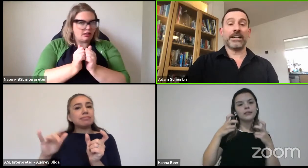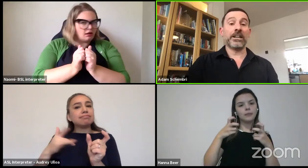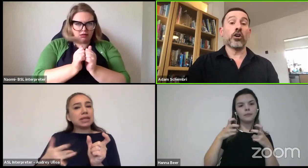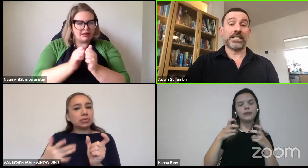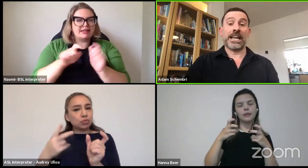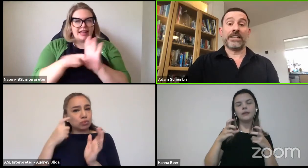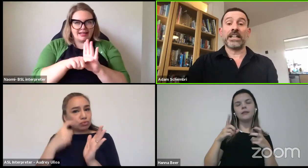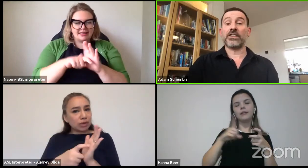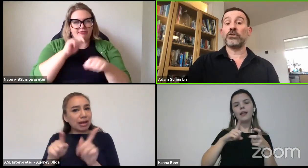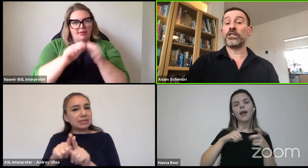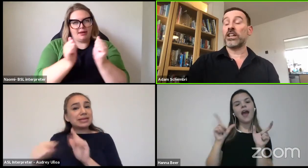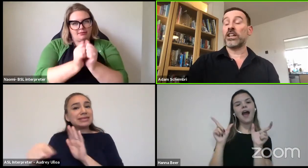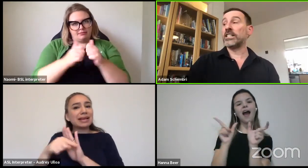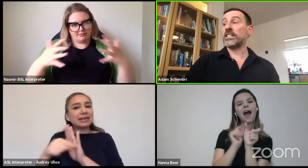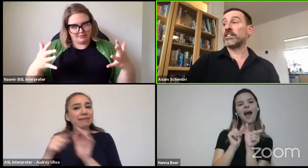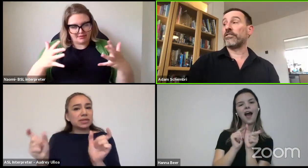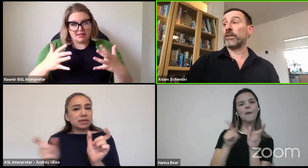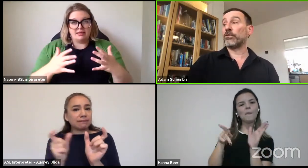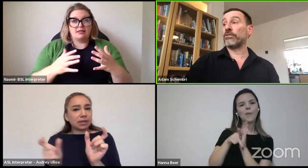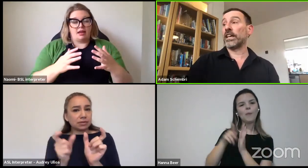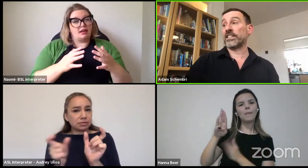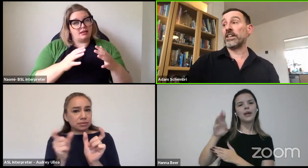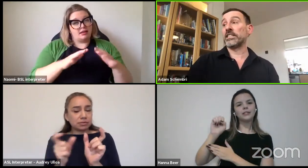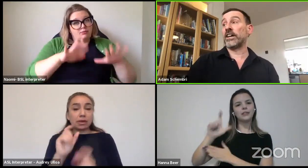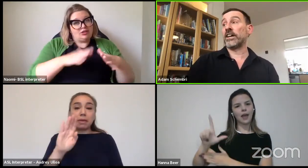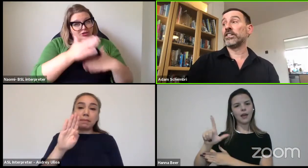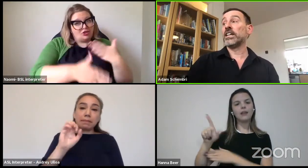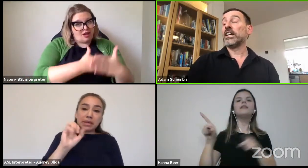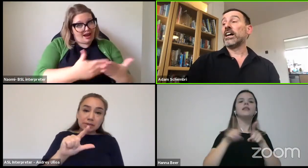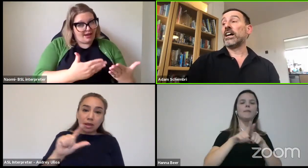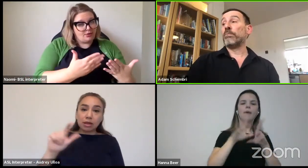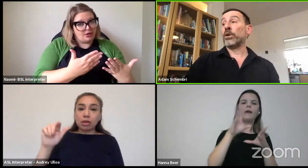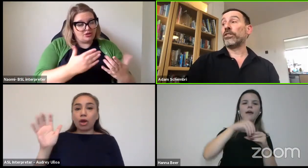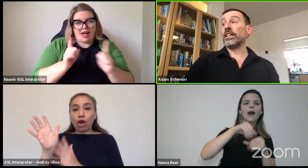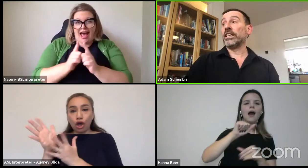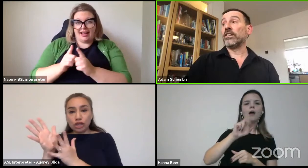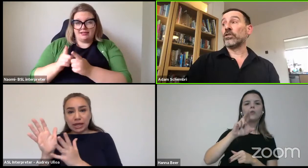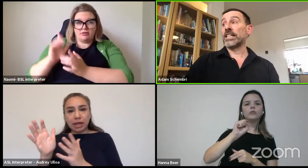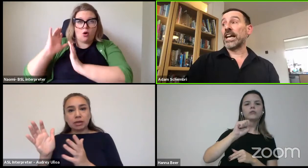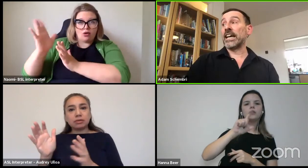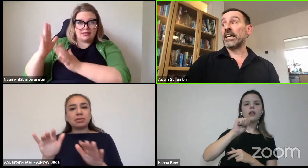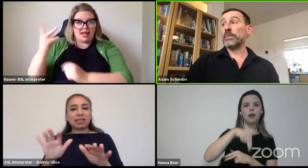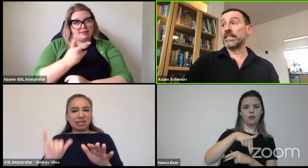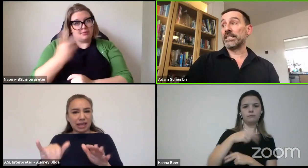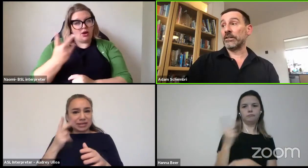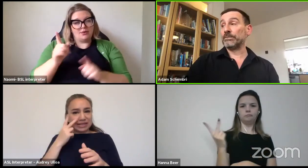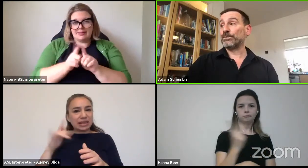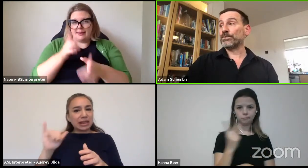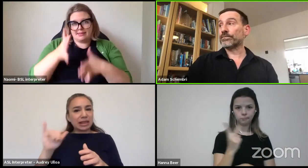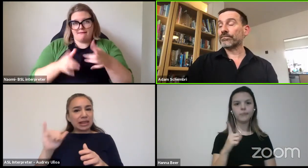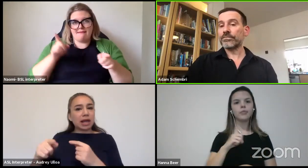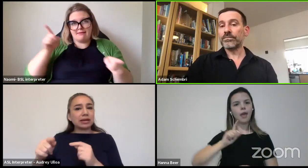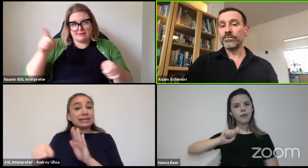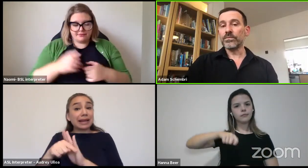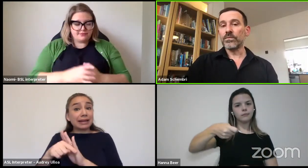BSL and Auslan. Those signs are both. That sign is found both in Auslan and BSL.